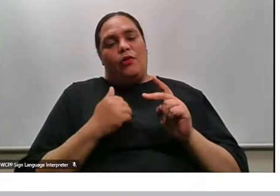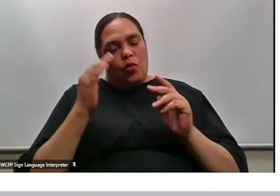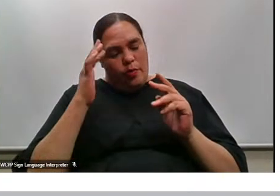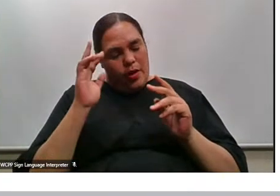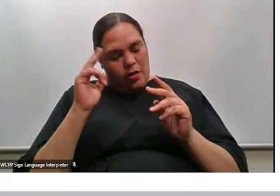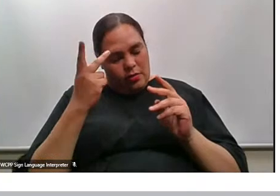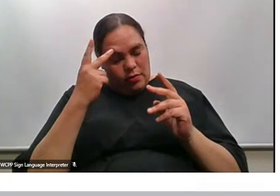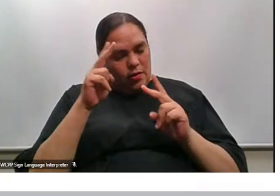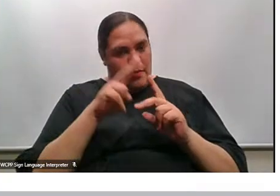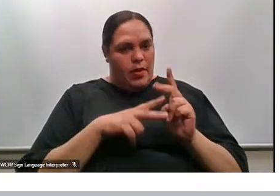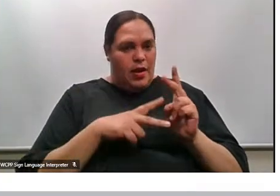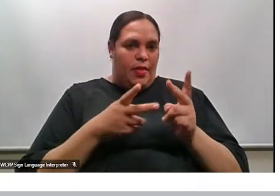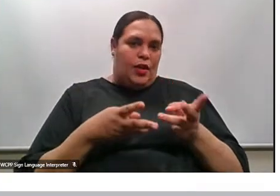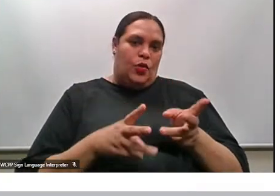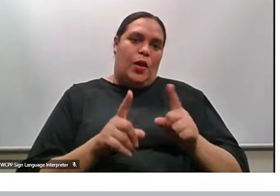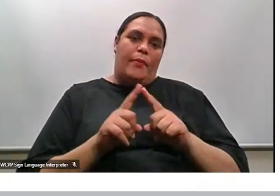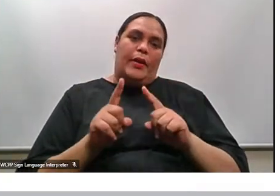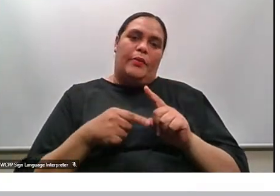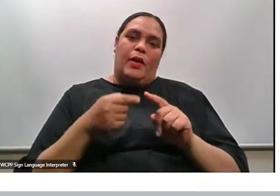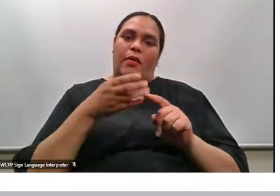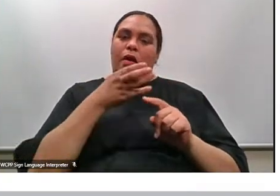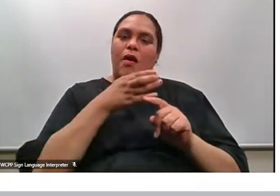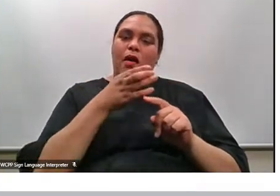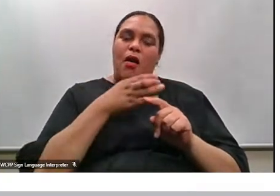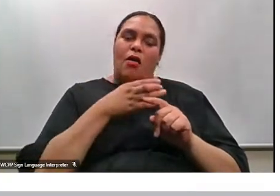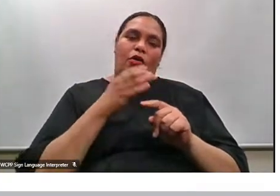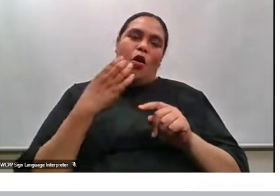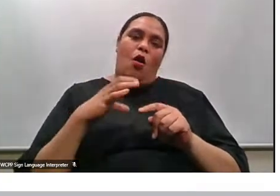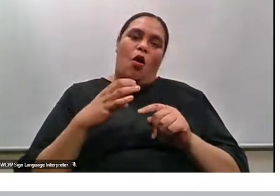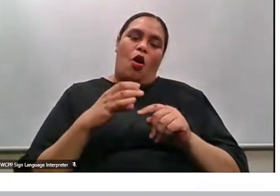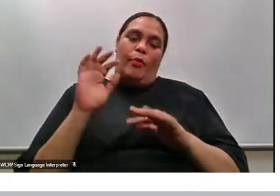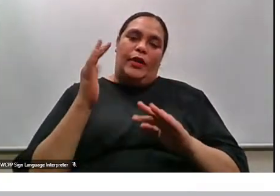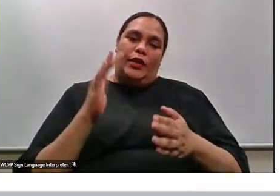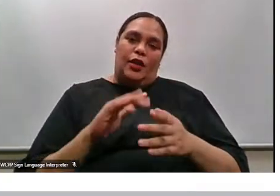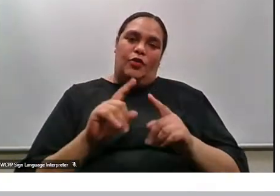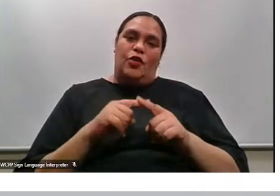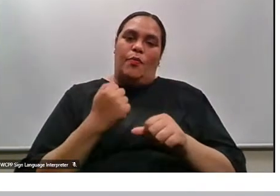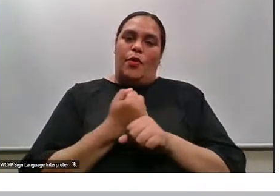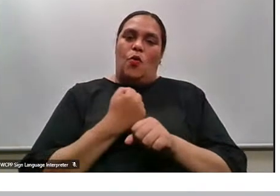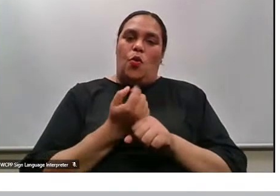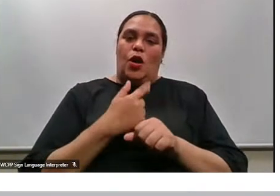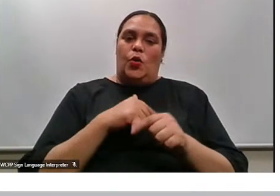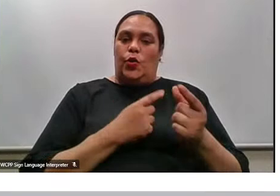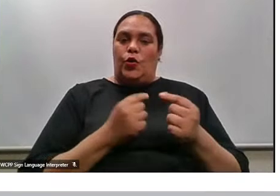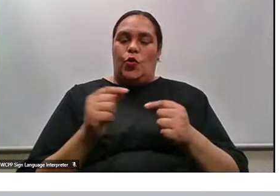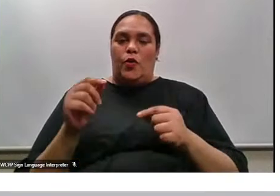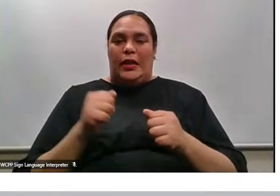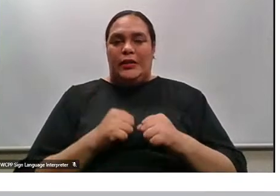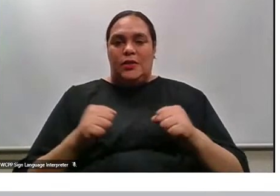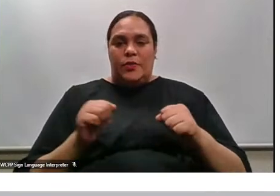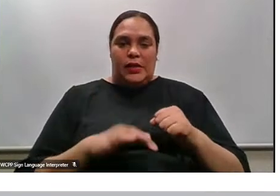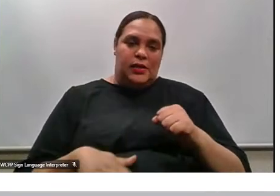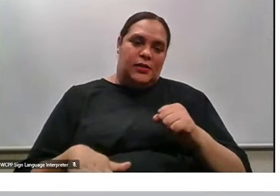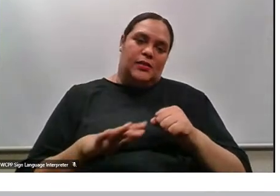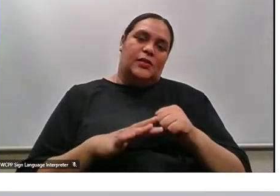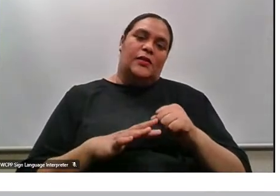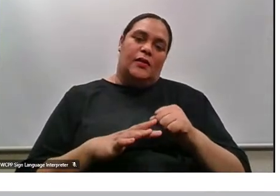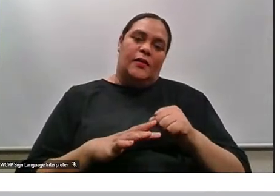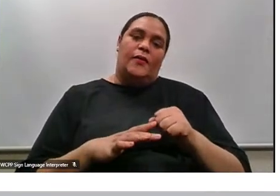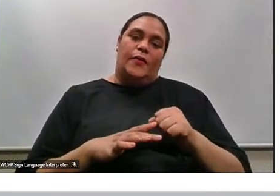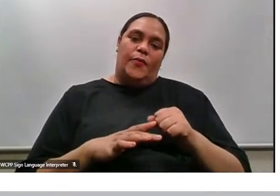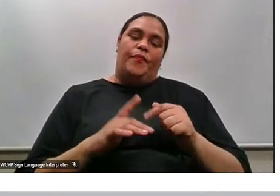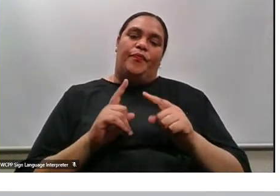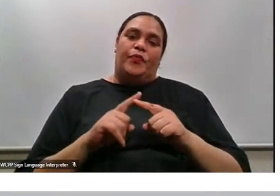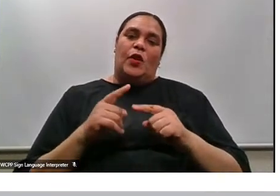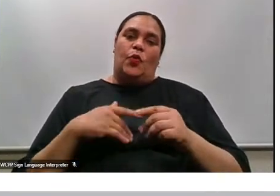that regard. So in terms of the alcohol harms reduction and the work that we do in that particular space, if